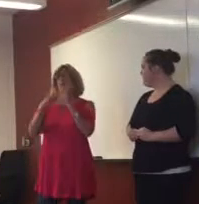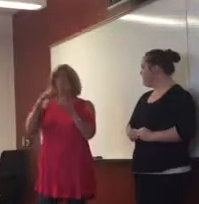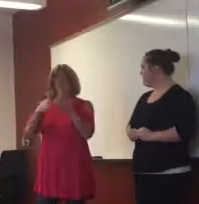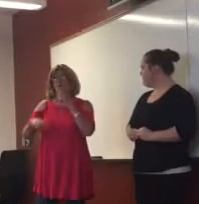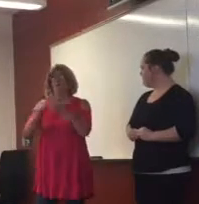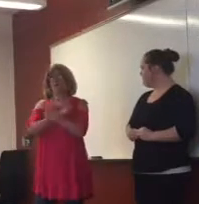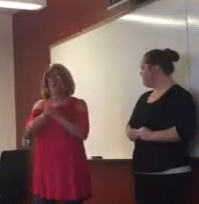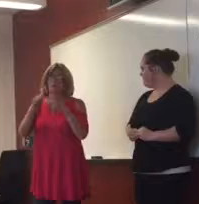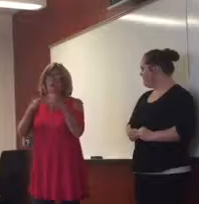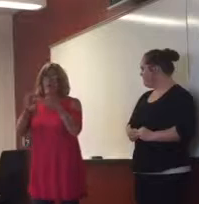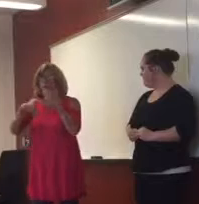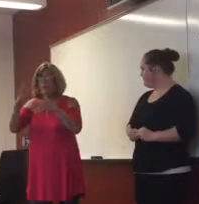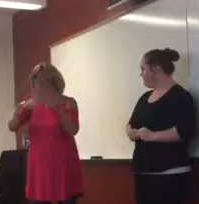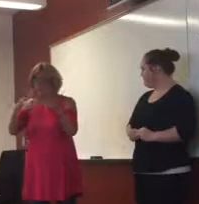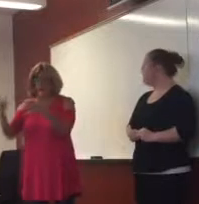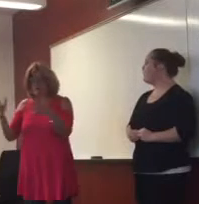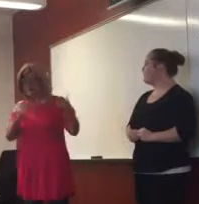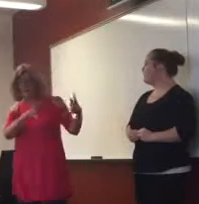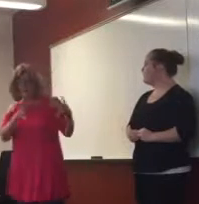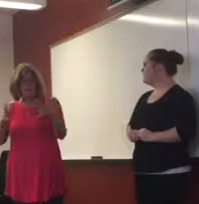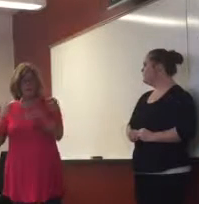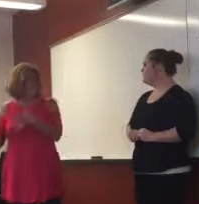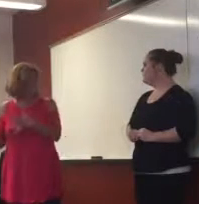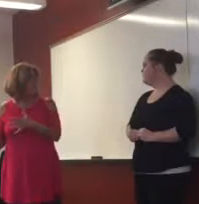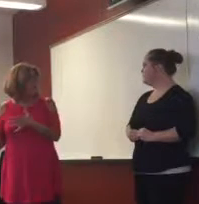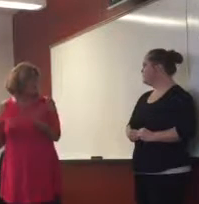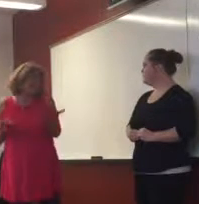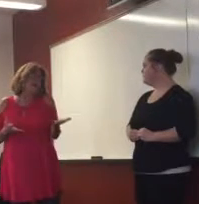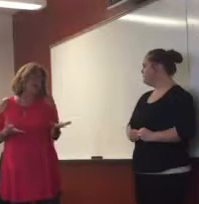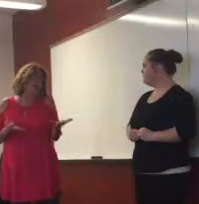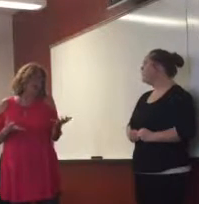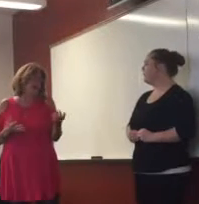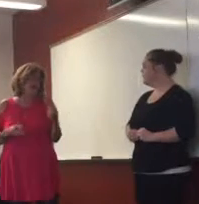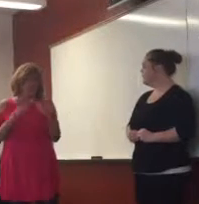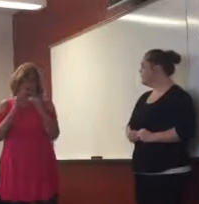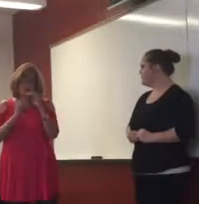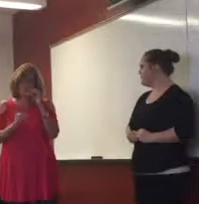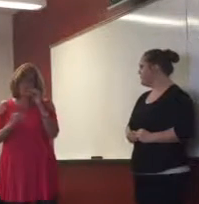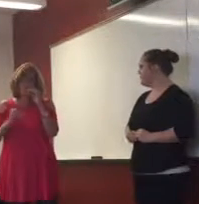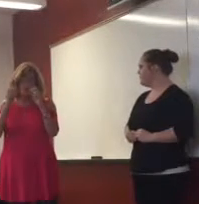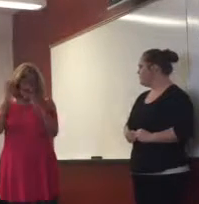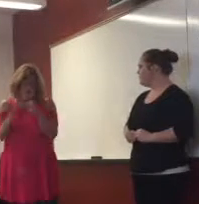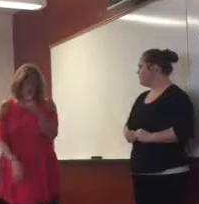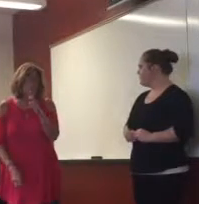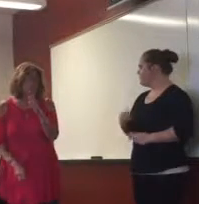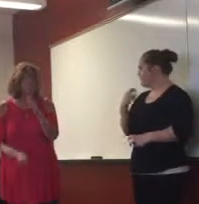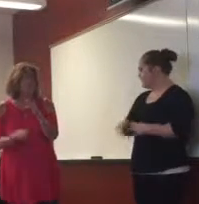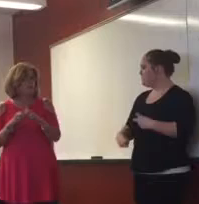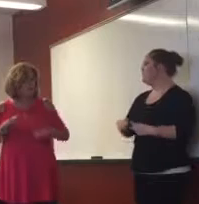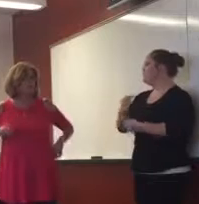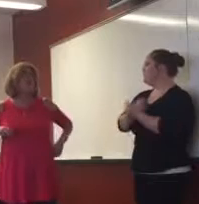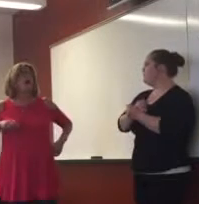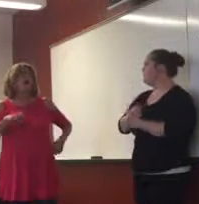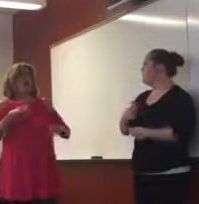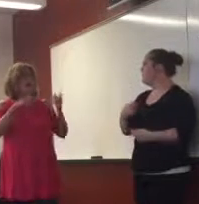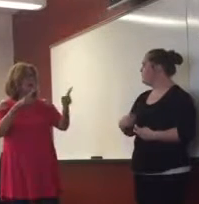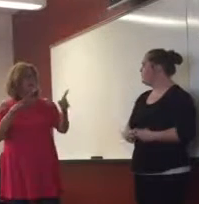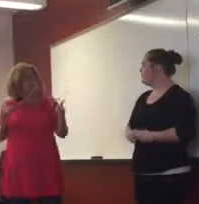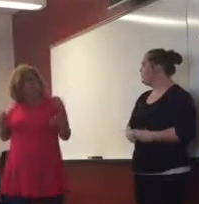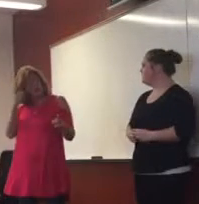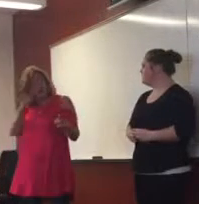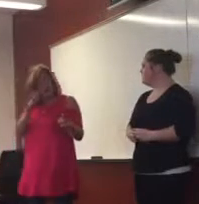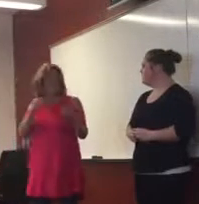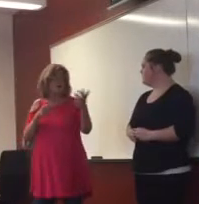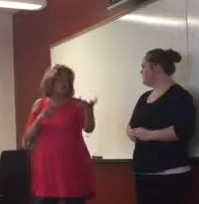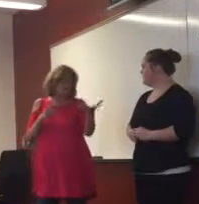it. And everything has the same meaning, but it doesn't. So we have to show that when you do that sign. And